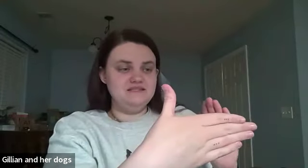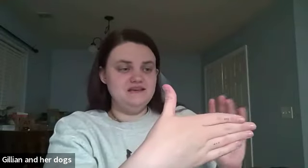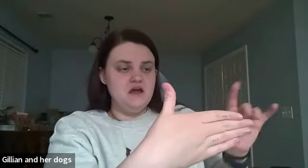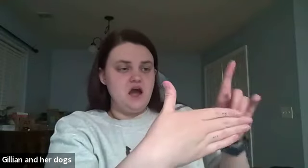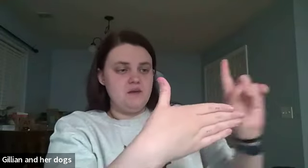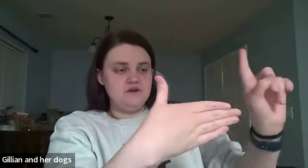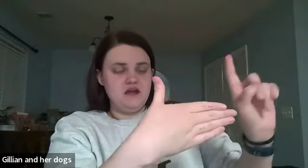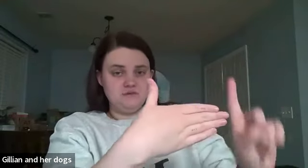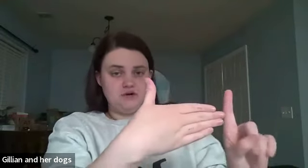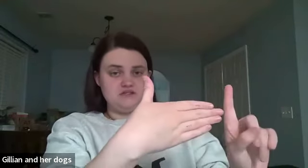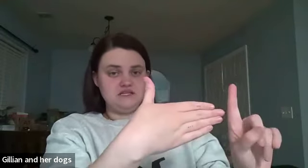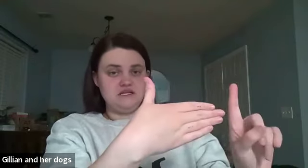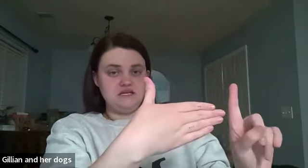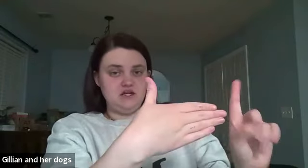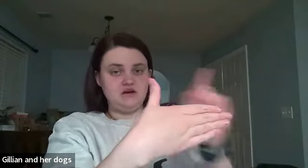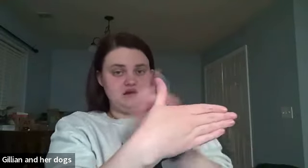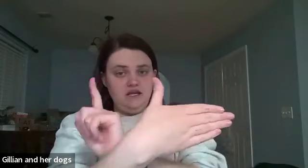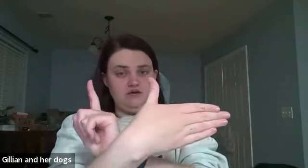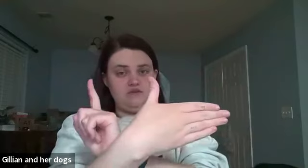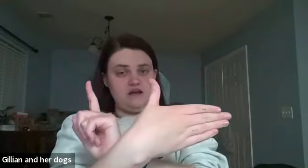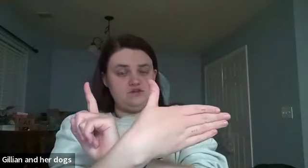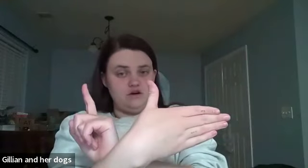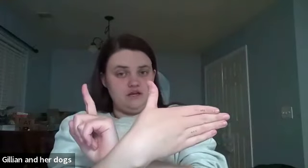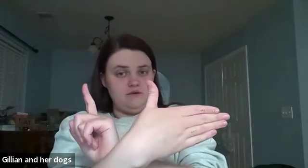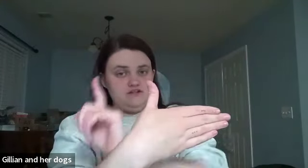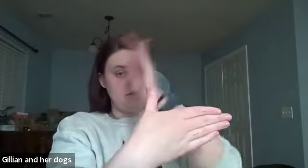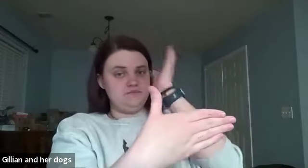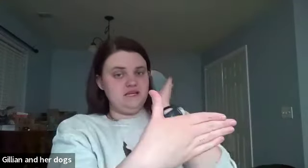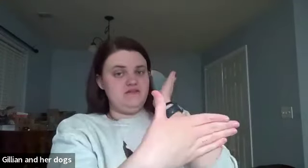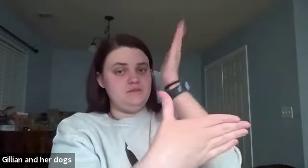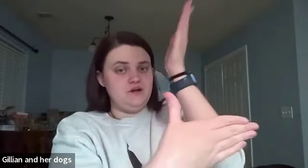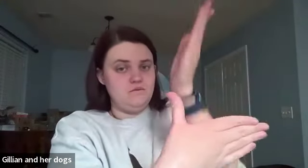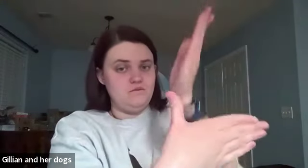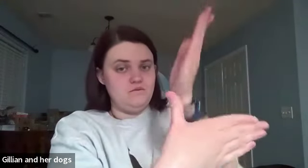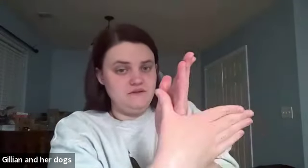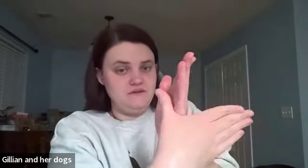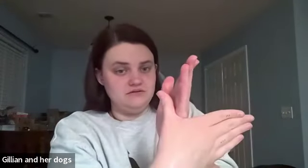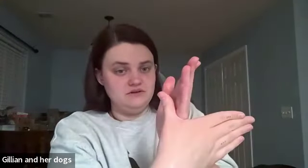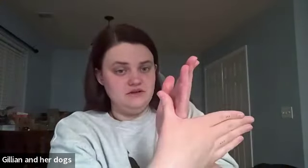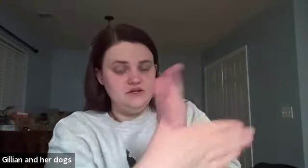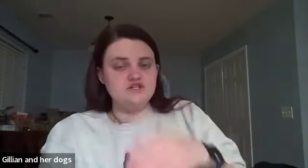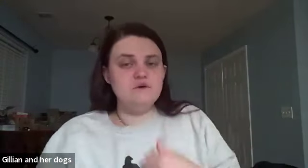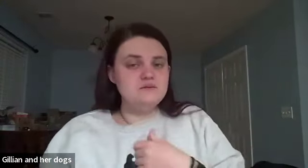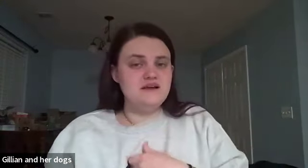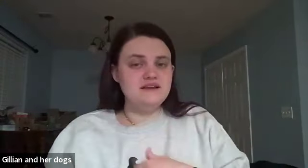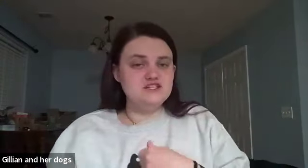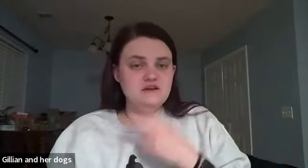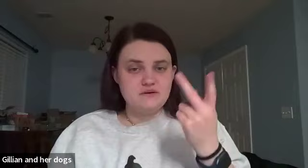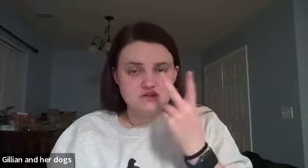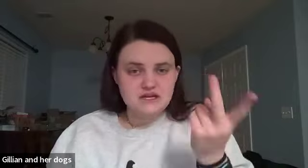this, I'm going to have the person here and here that I'm talking about interrupting, and then I'm going to come right in the middle. So I want to be like, if I was looking